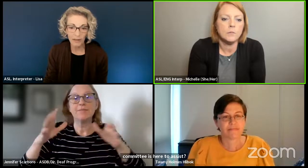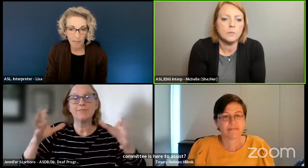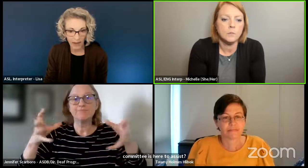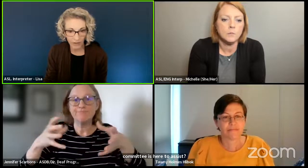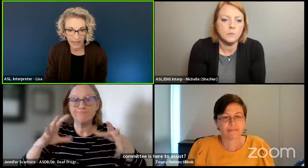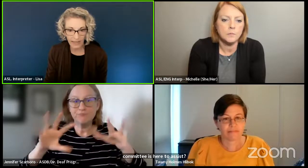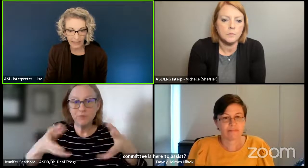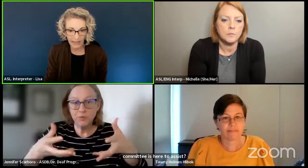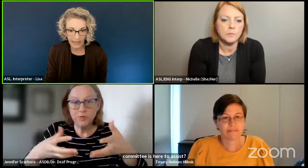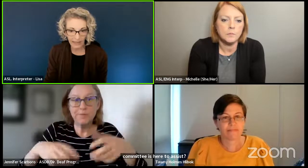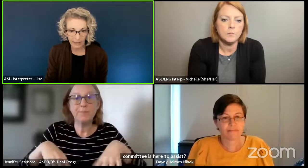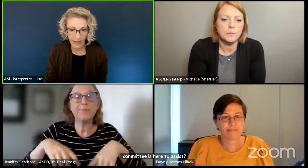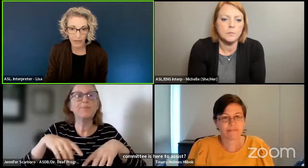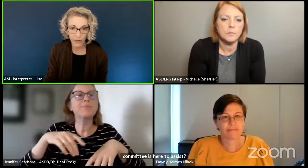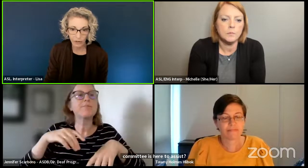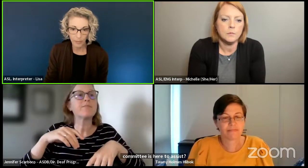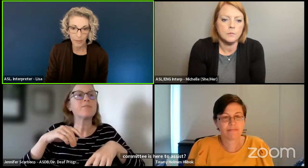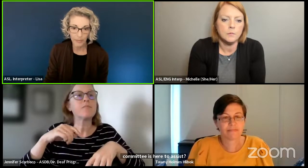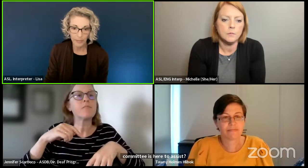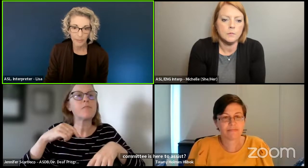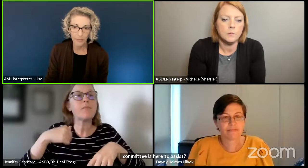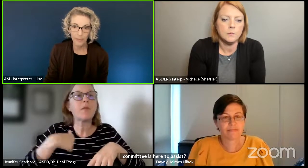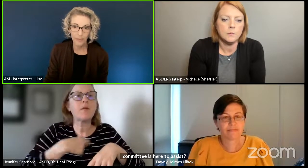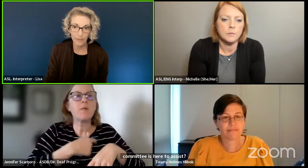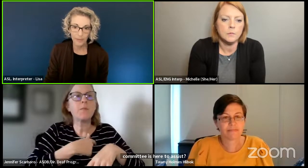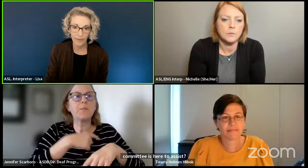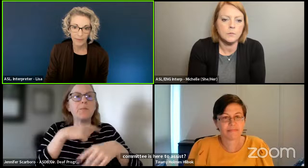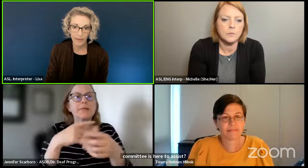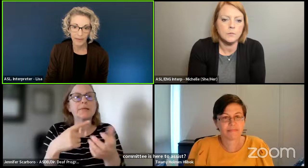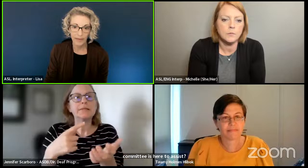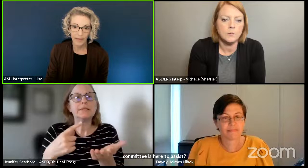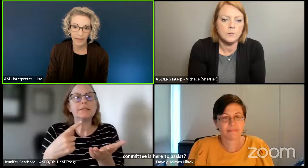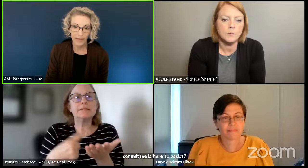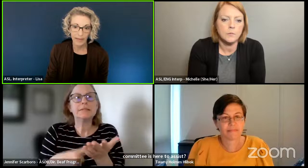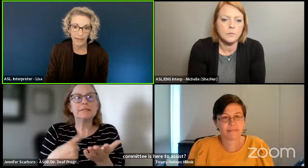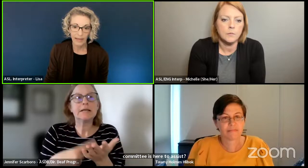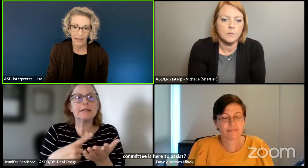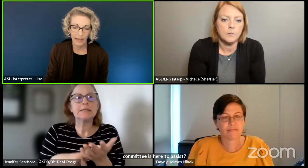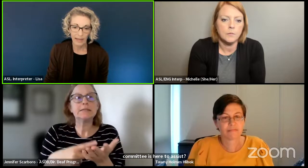So we met recently as a group,